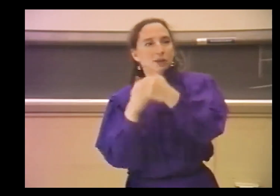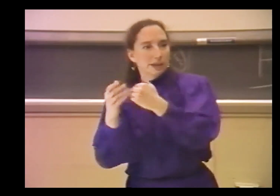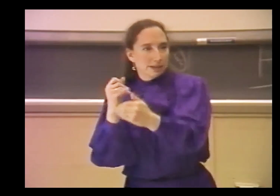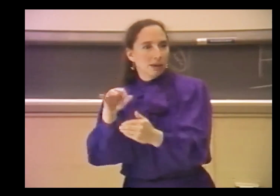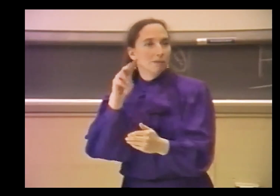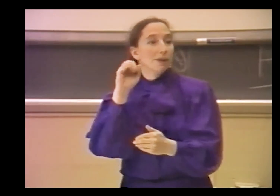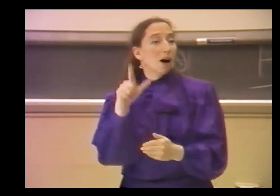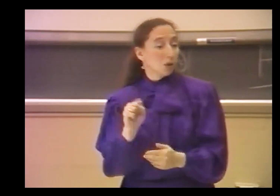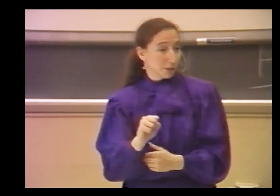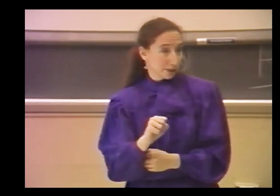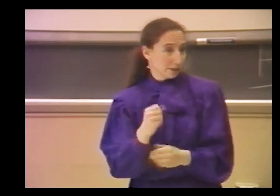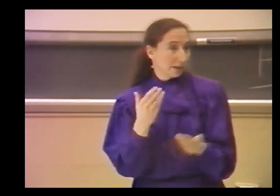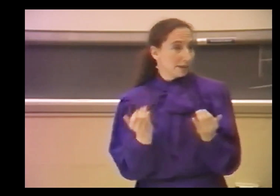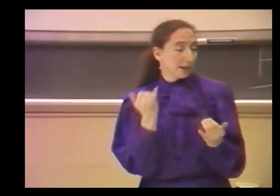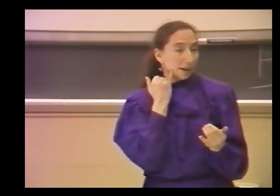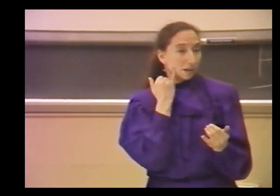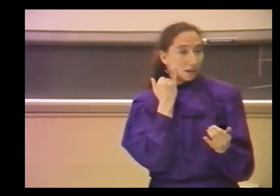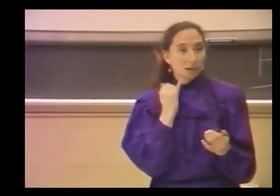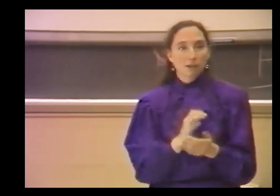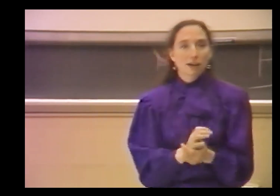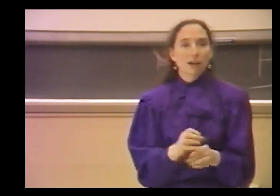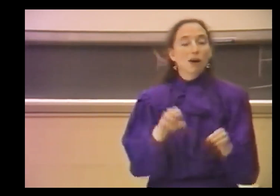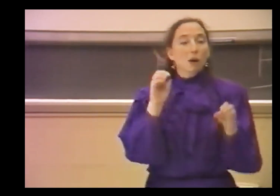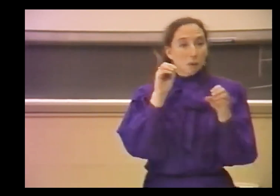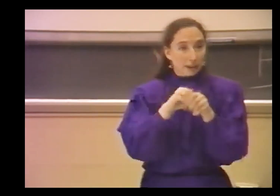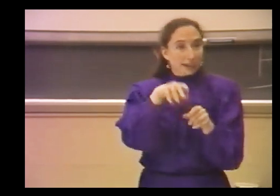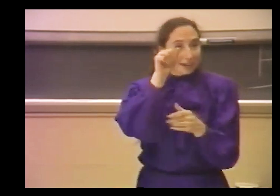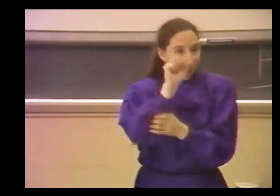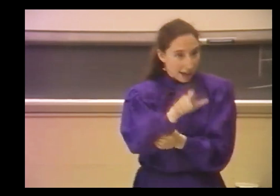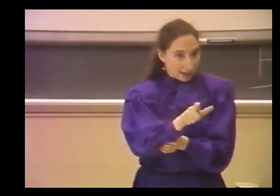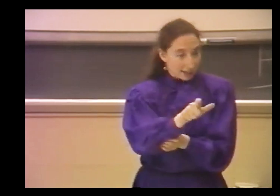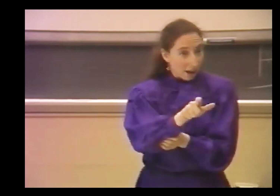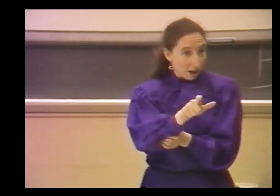series of vowels, let's say. Okay. Well, in ASL,